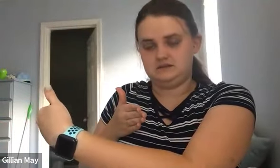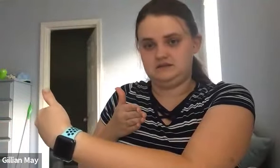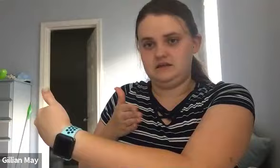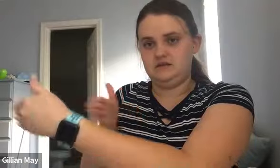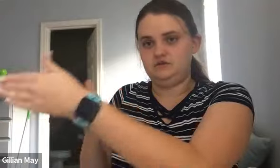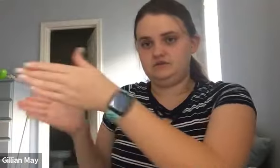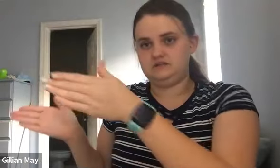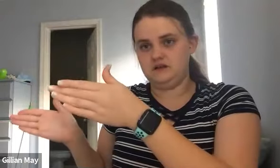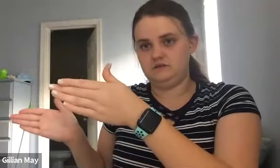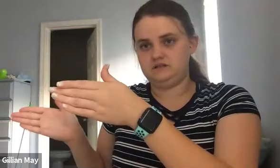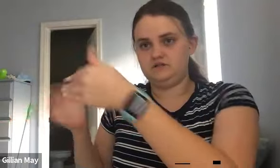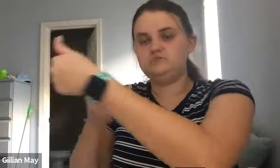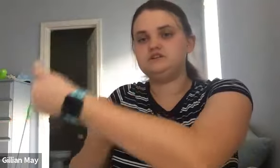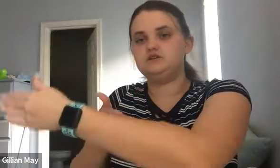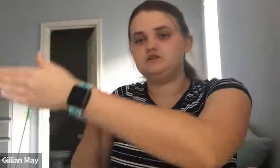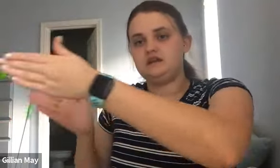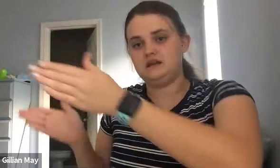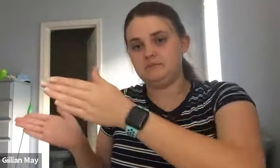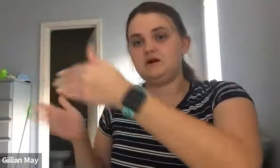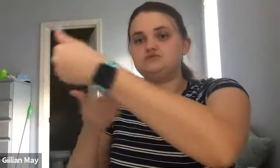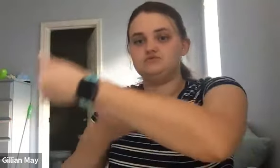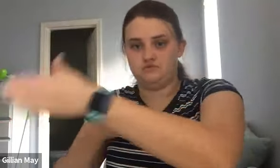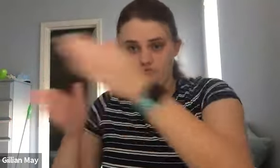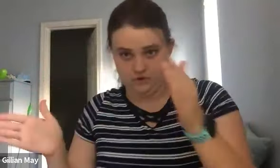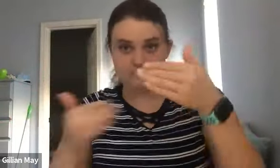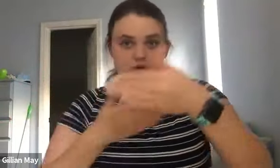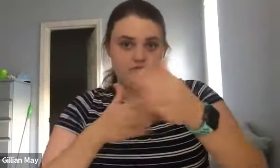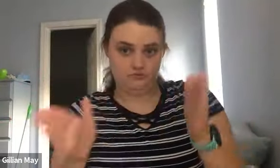Yes, and then you'll go sideways. So almost like you're creating a box. Room.